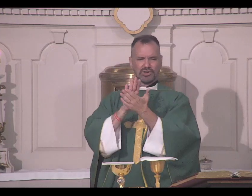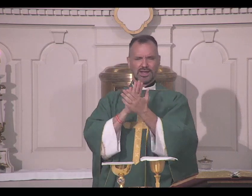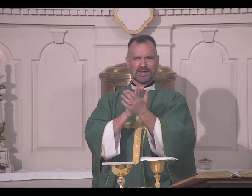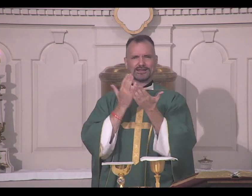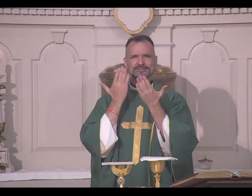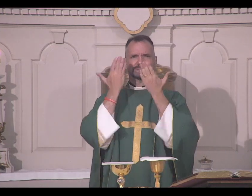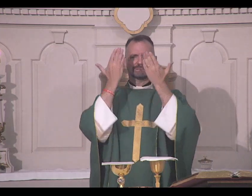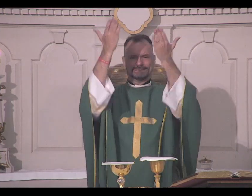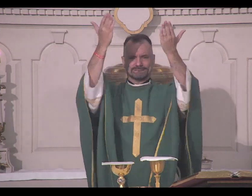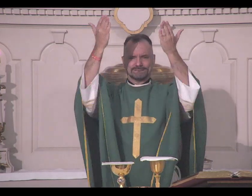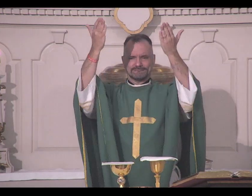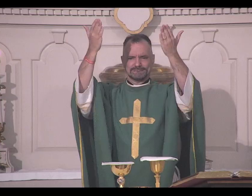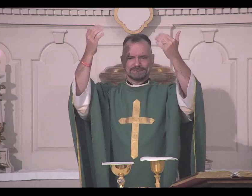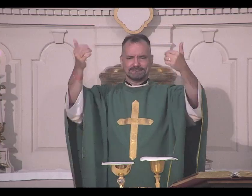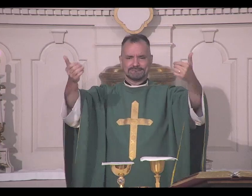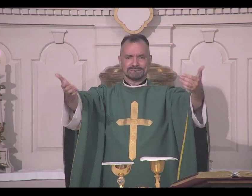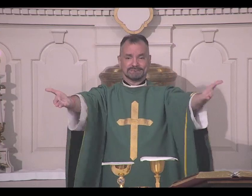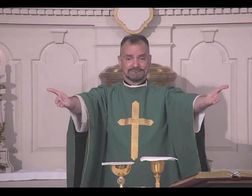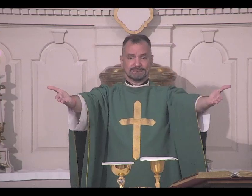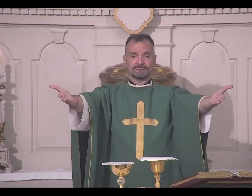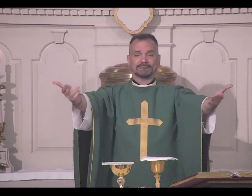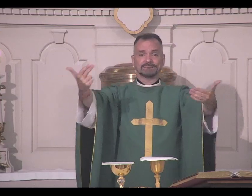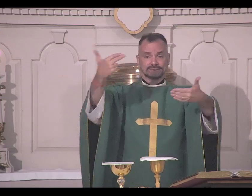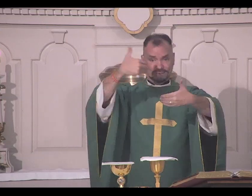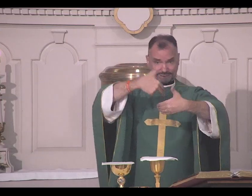with joy we proclaim.